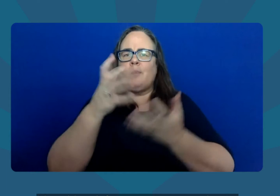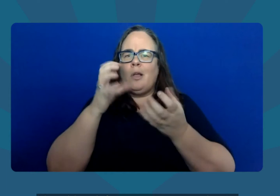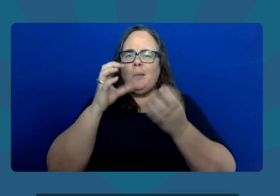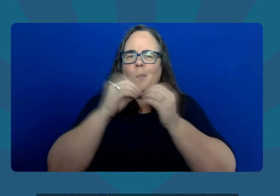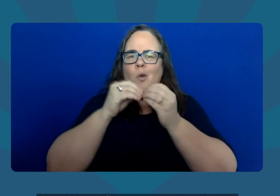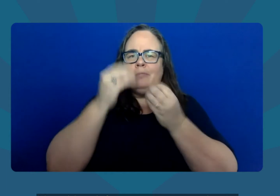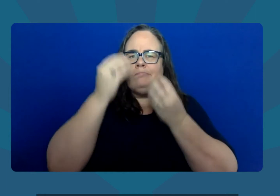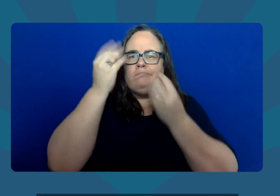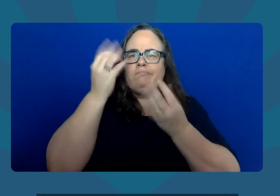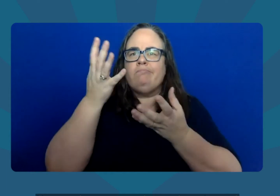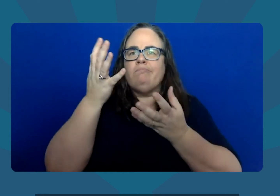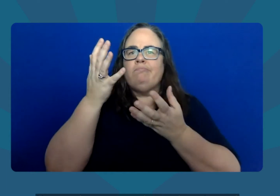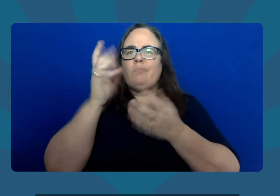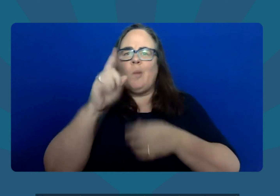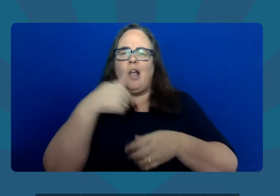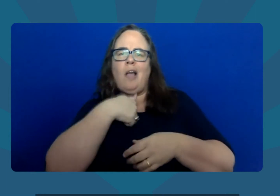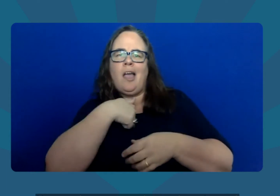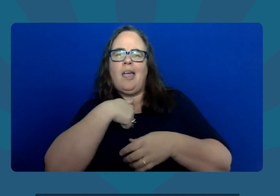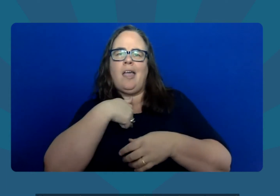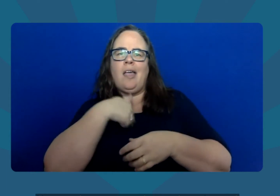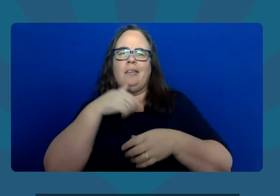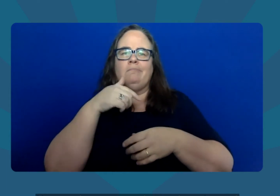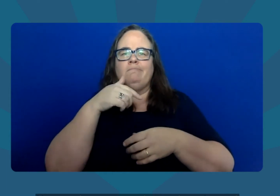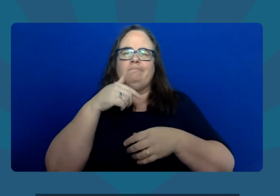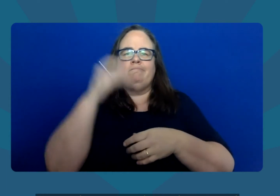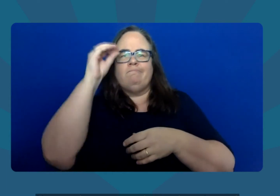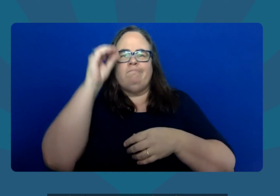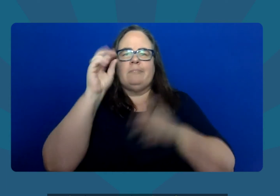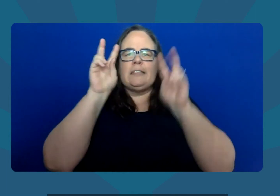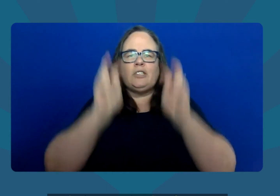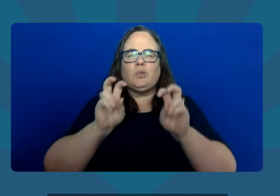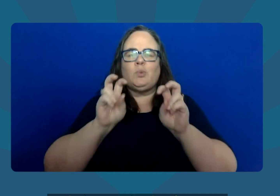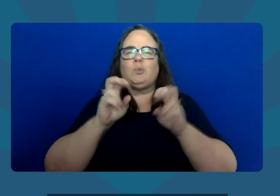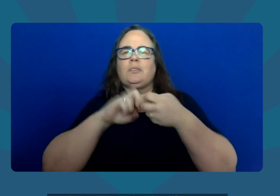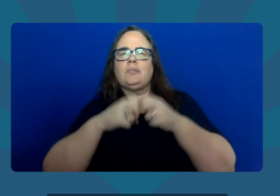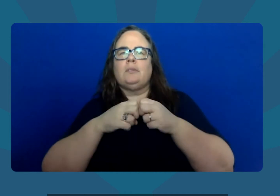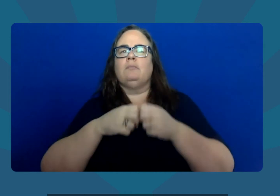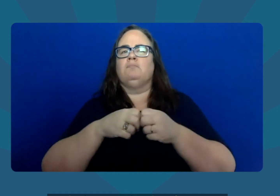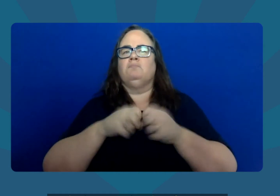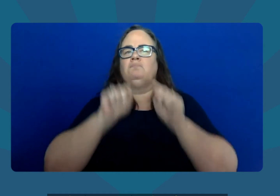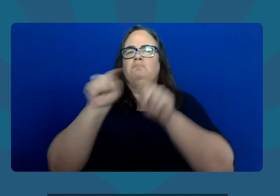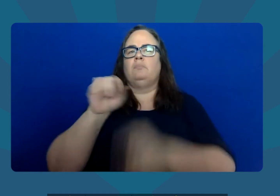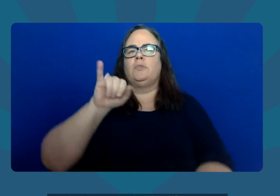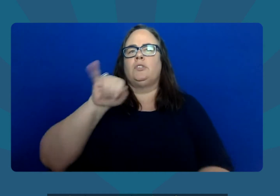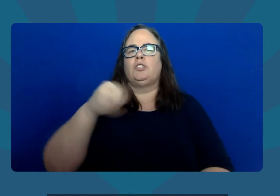and vote. You can learn more about where I stand on the issues